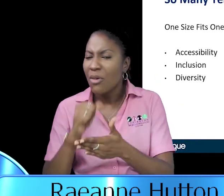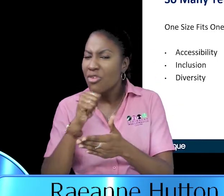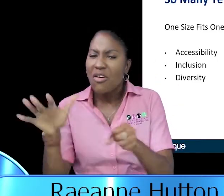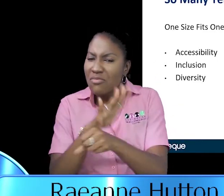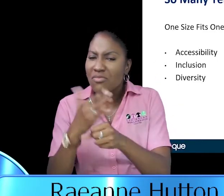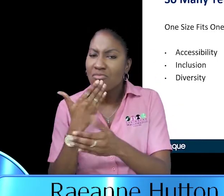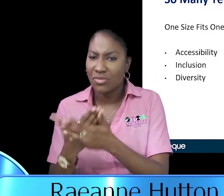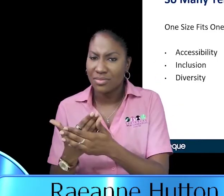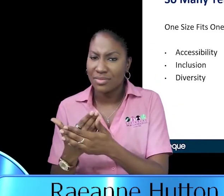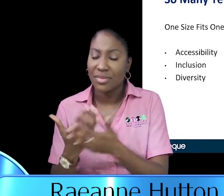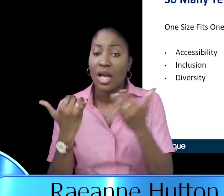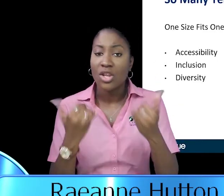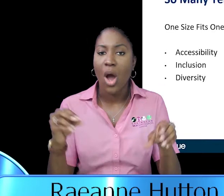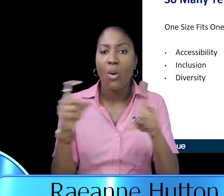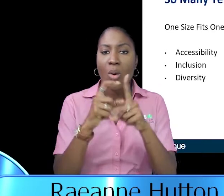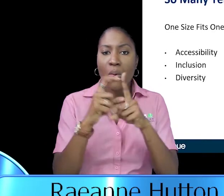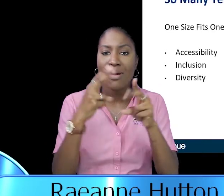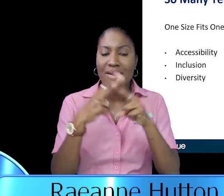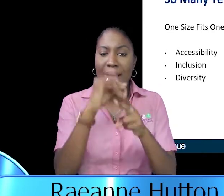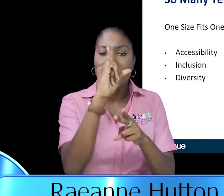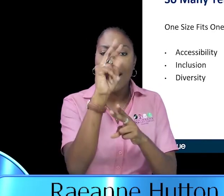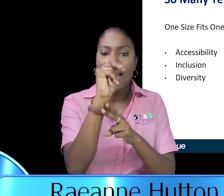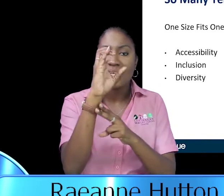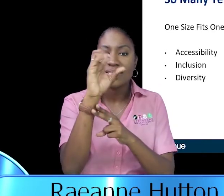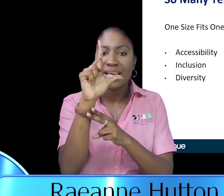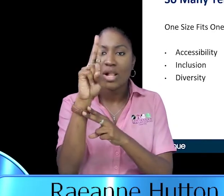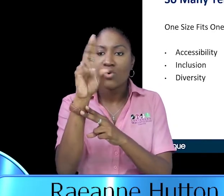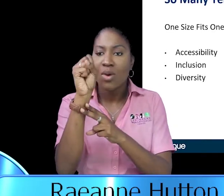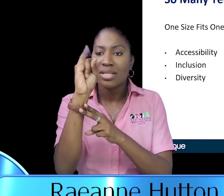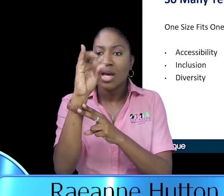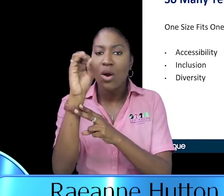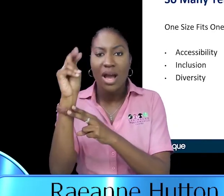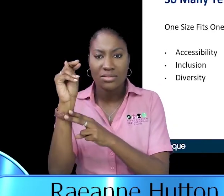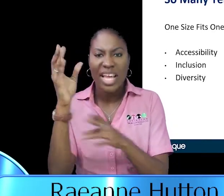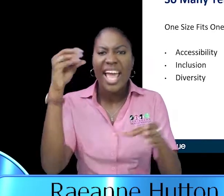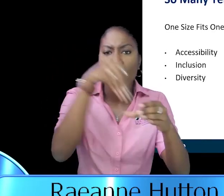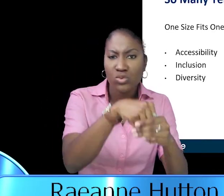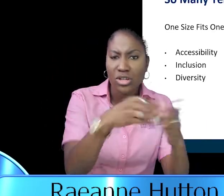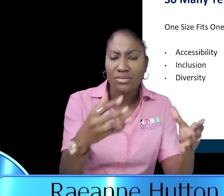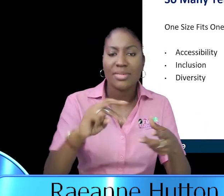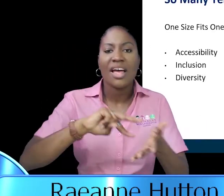So I'll go on to inclusion. Inclusion really relates to people first.